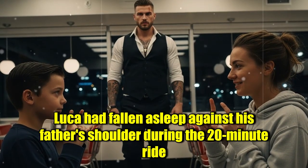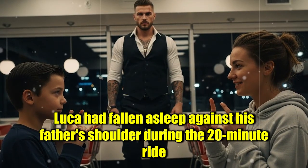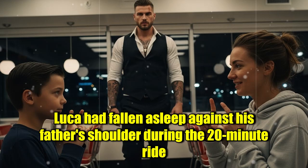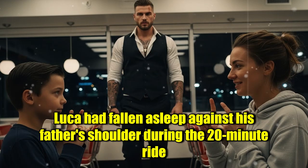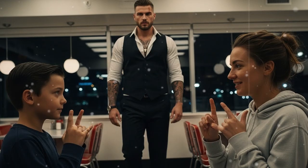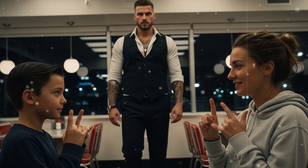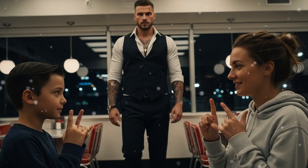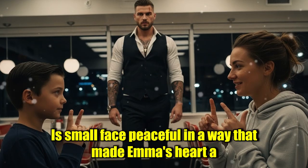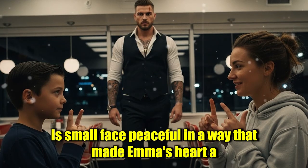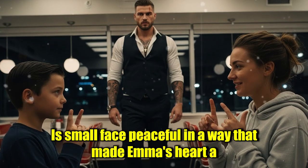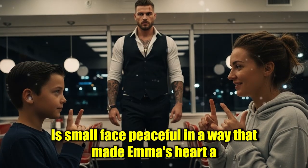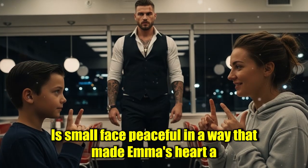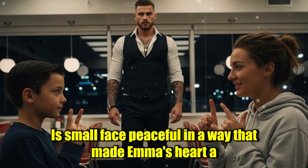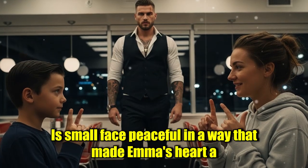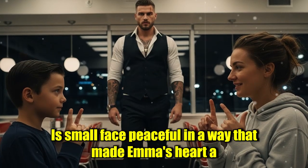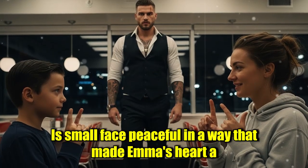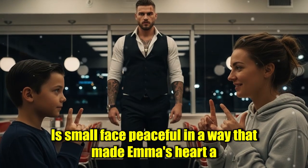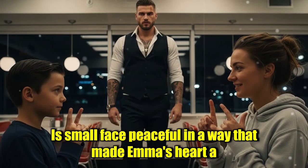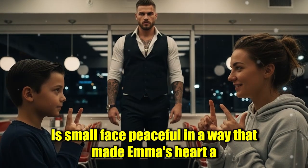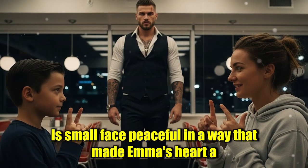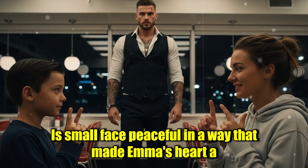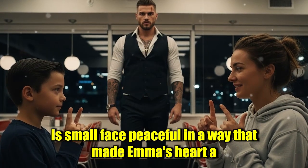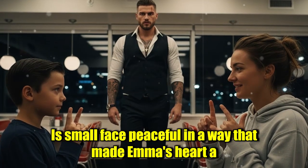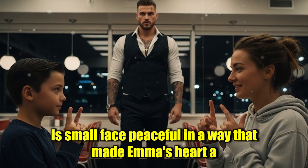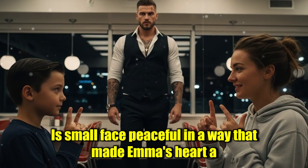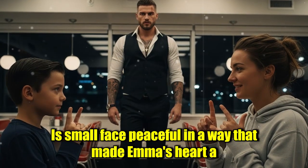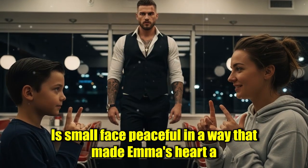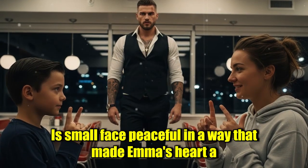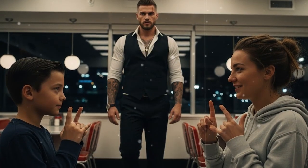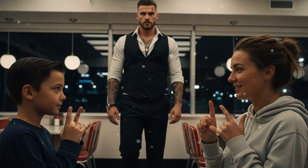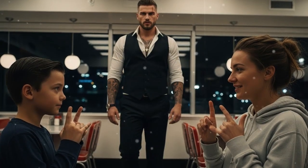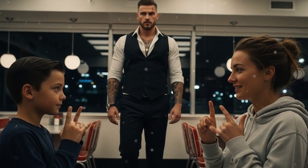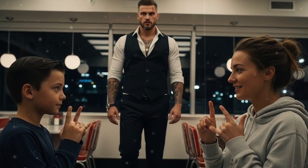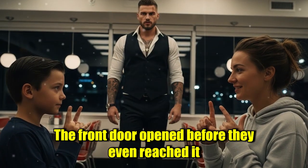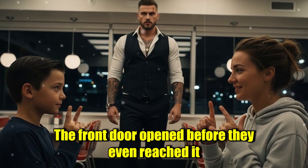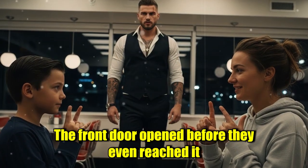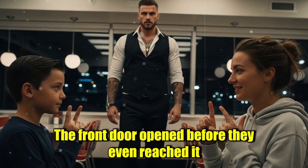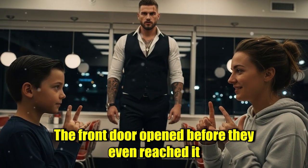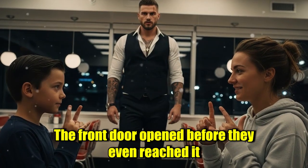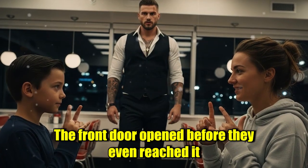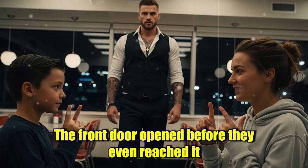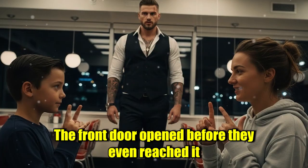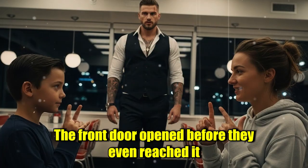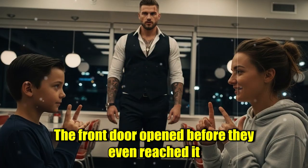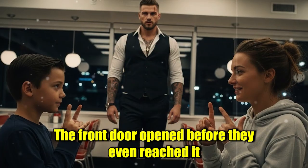20-minute ride, his small face peaceful in a way that made Emma's heart ache. The front door opened before they even reached